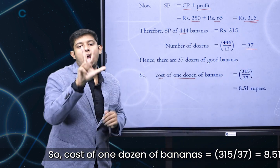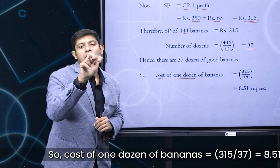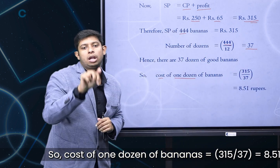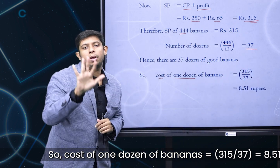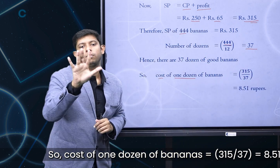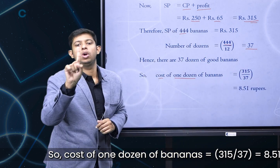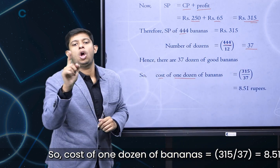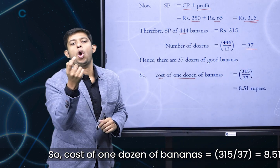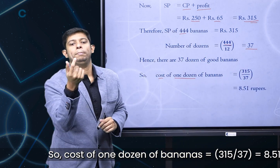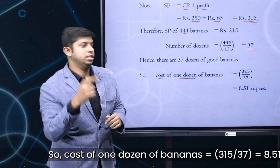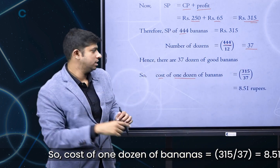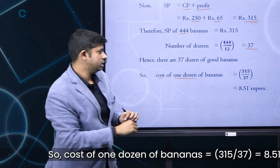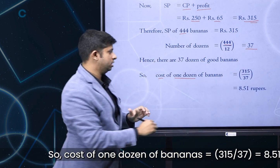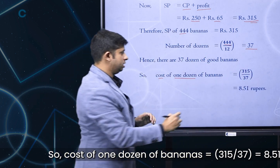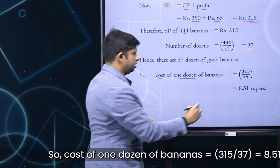Equals to 8.51 rupees.